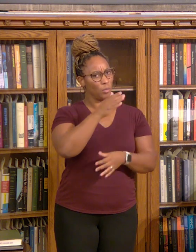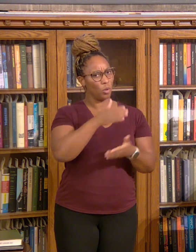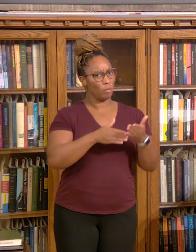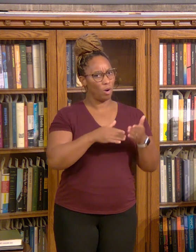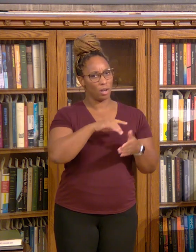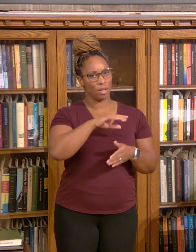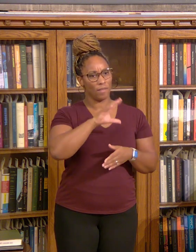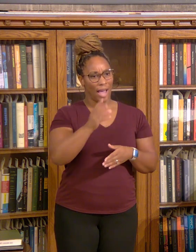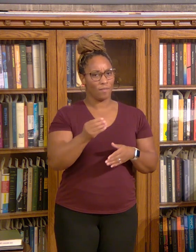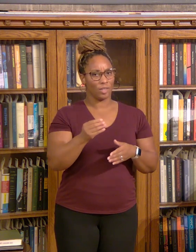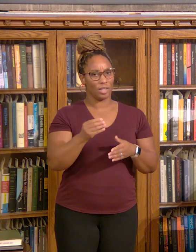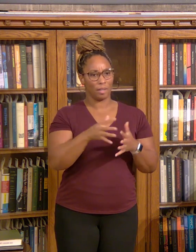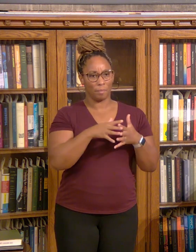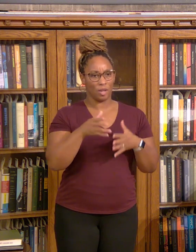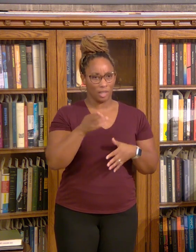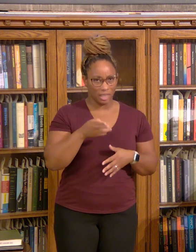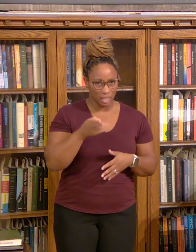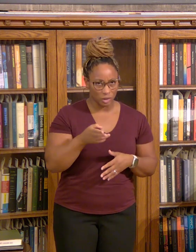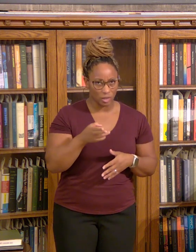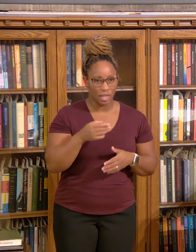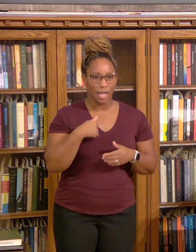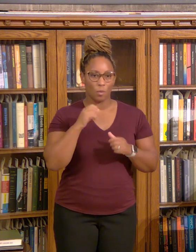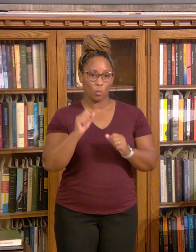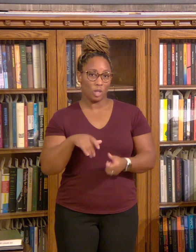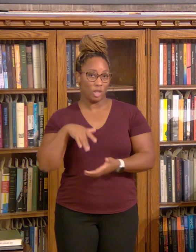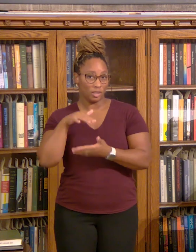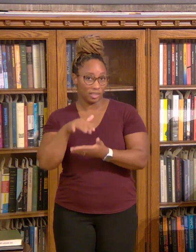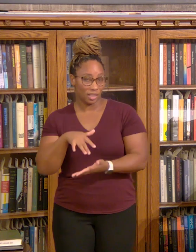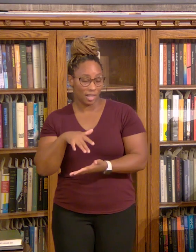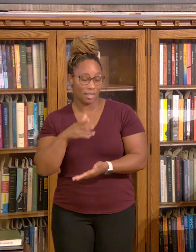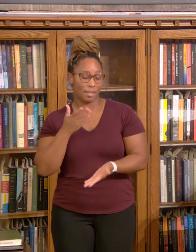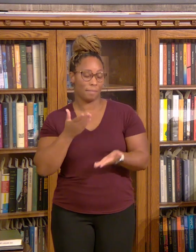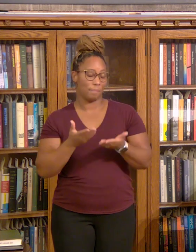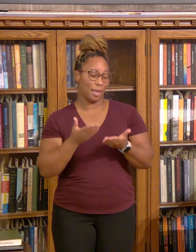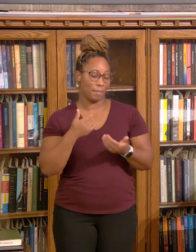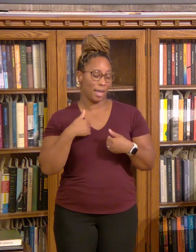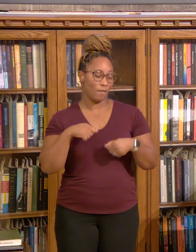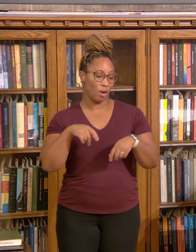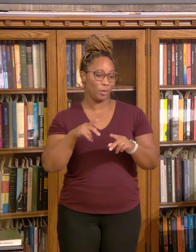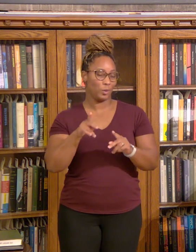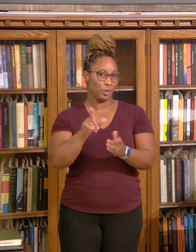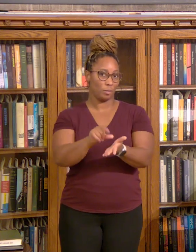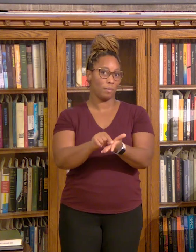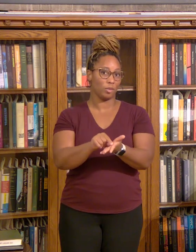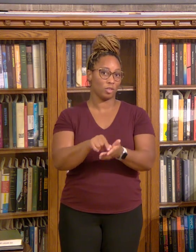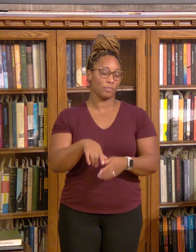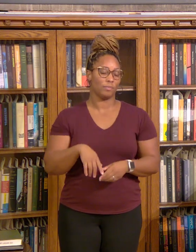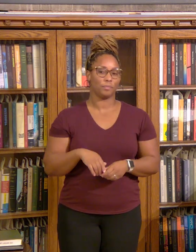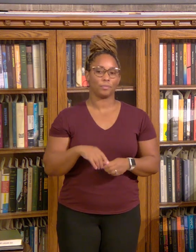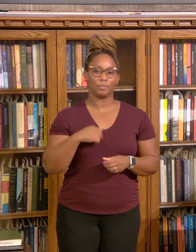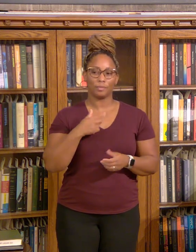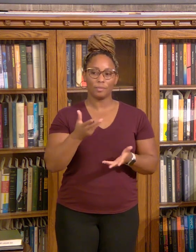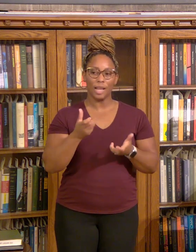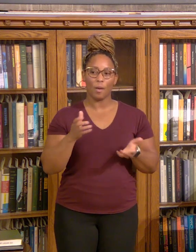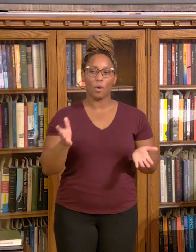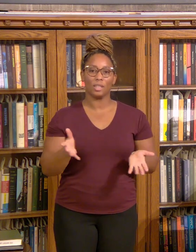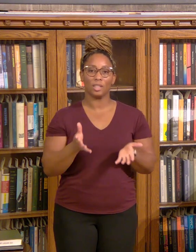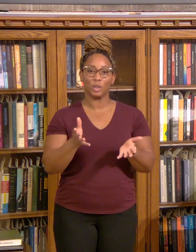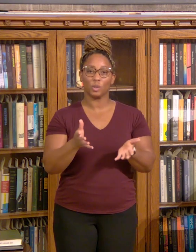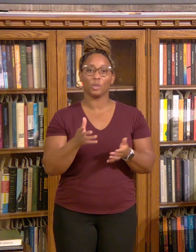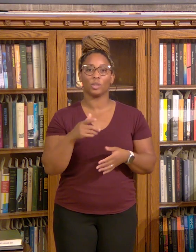of African-American history that we could study and that might have an opportunity to be published and I want to